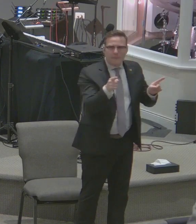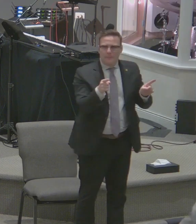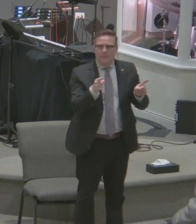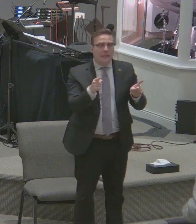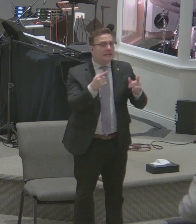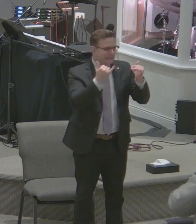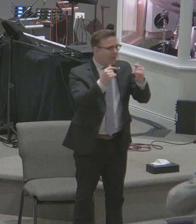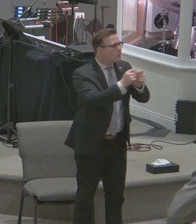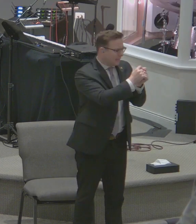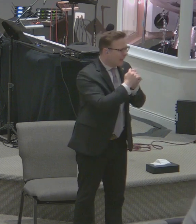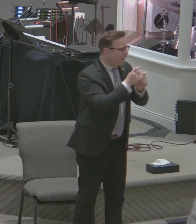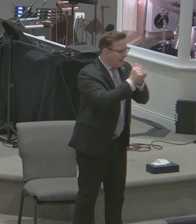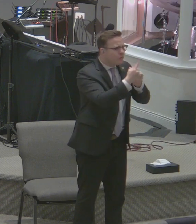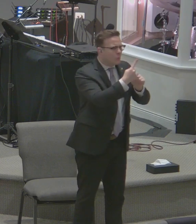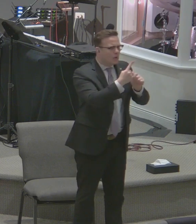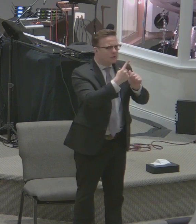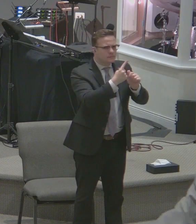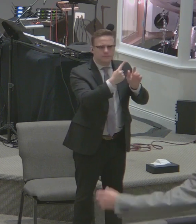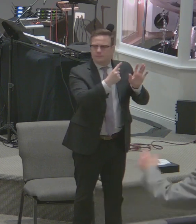Now together, all over